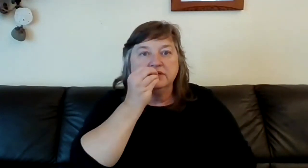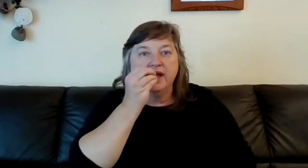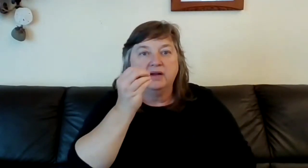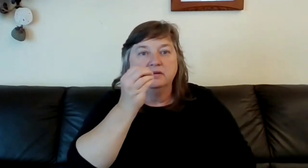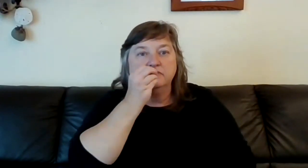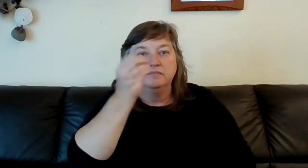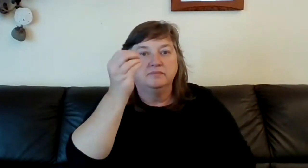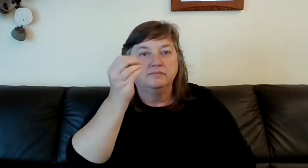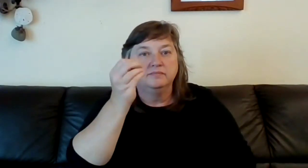snack,